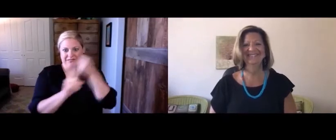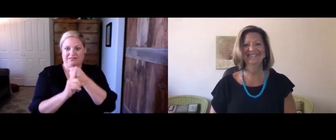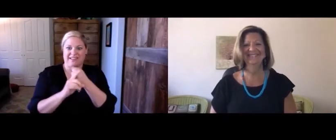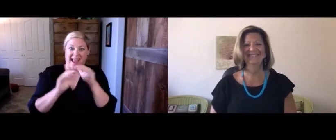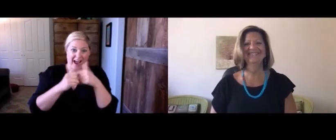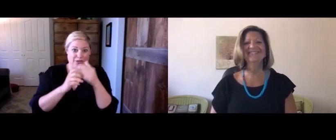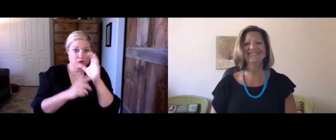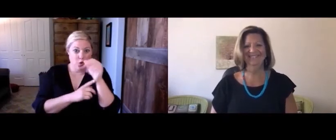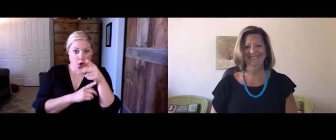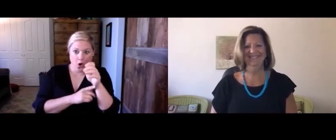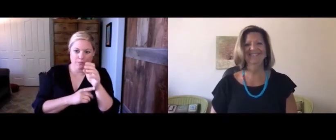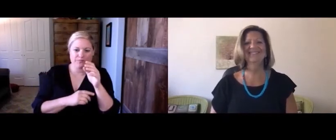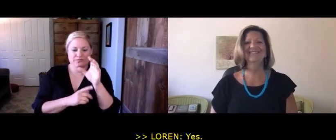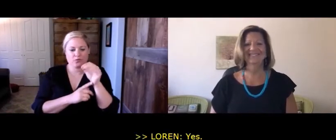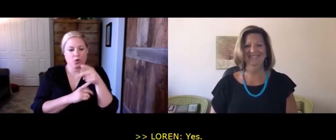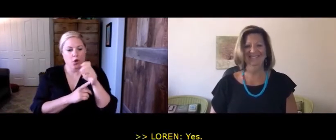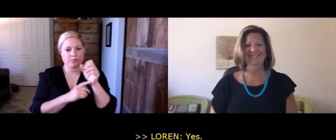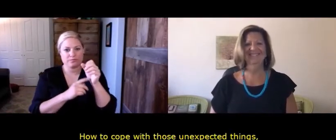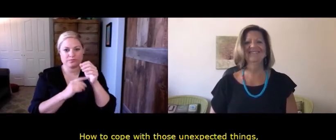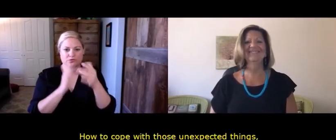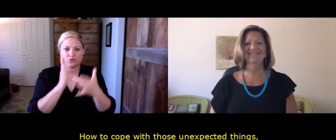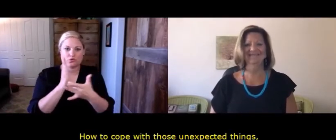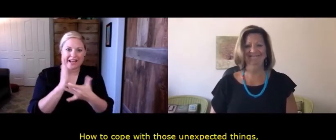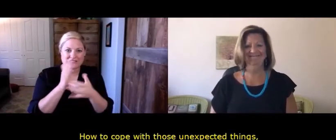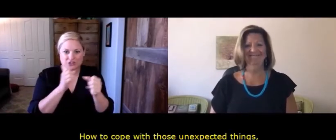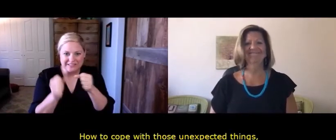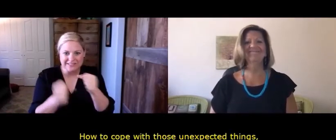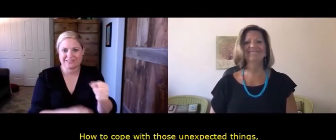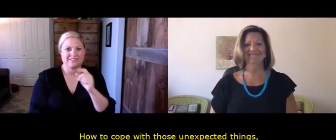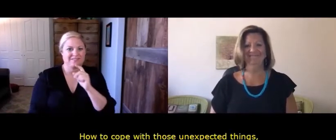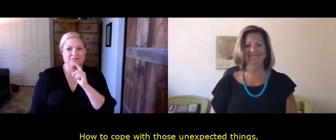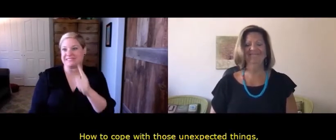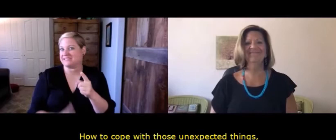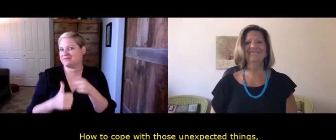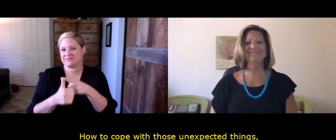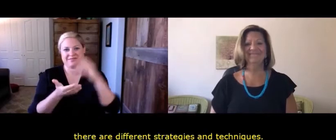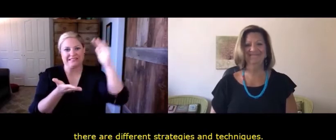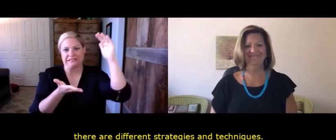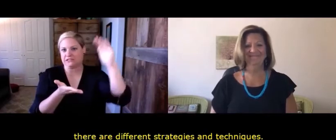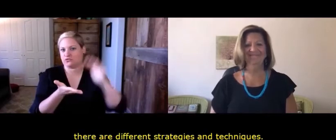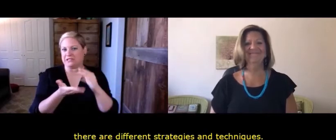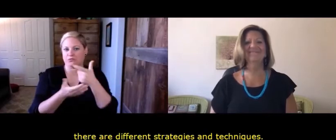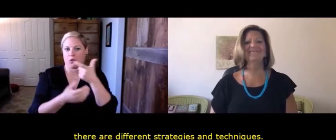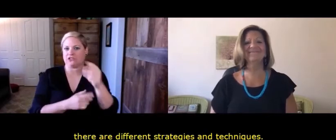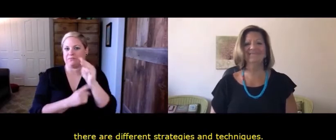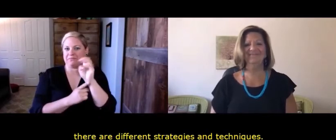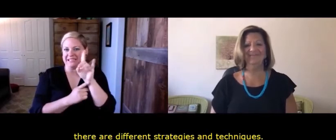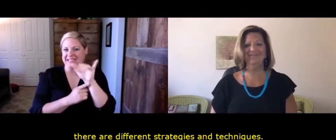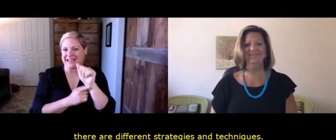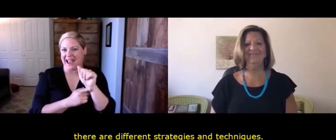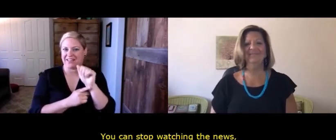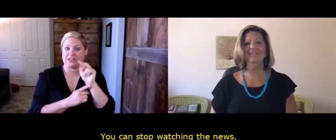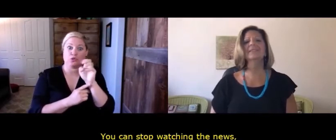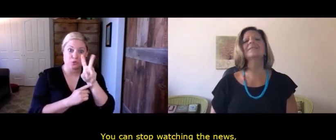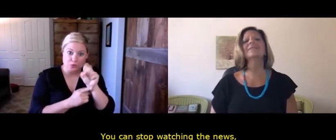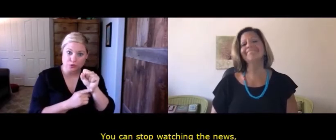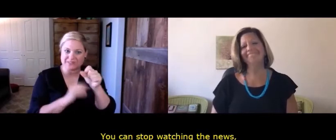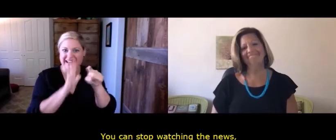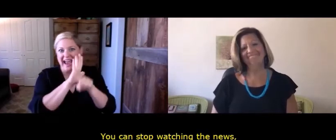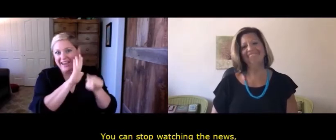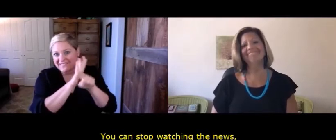Yes, how to cope with those unexpected things. there are different strategies and techniques.